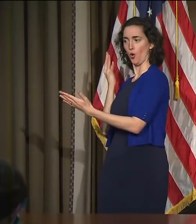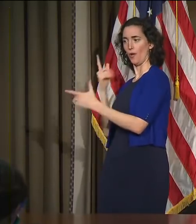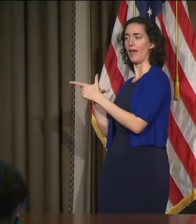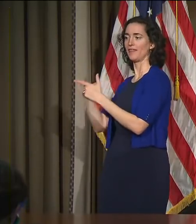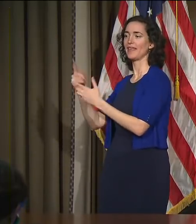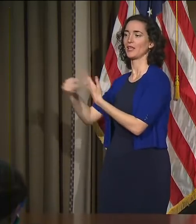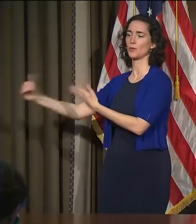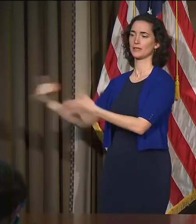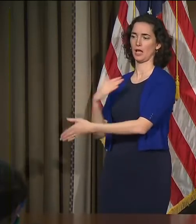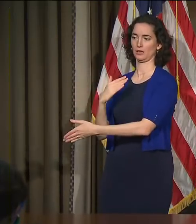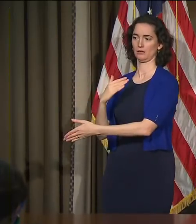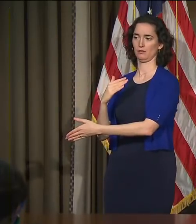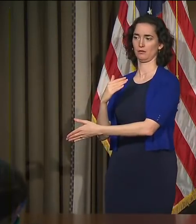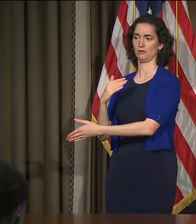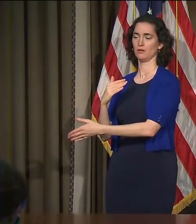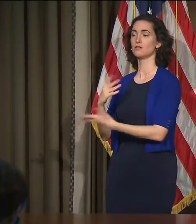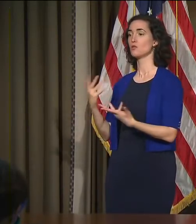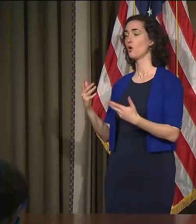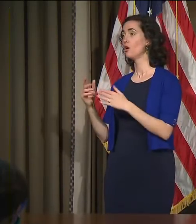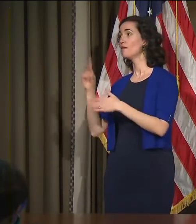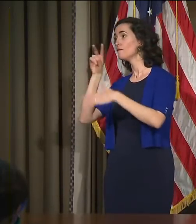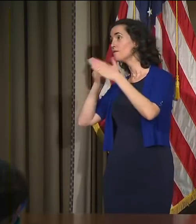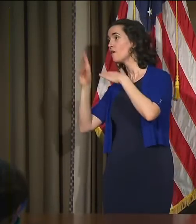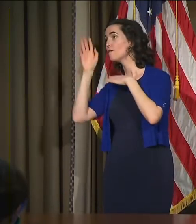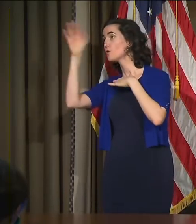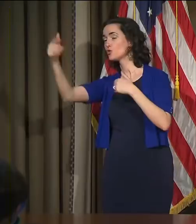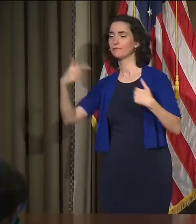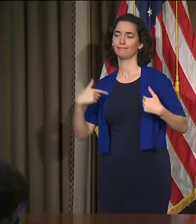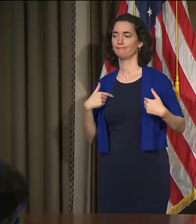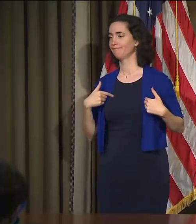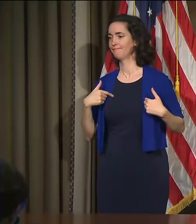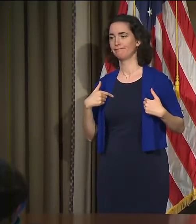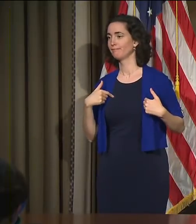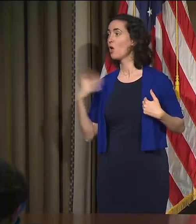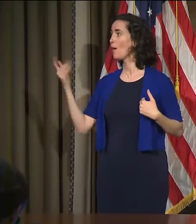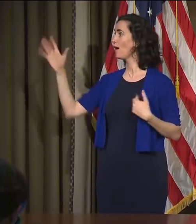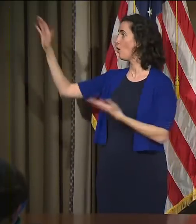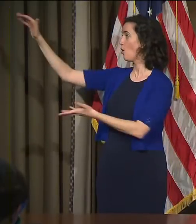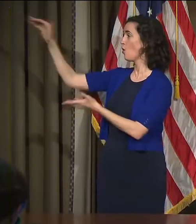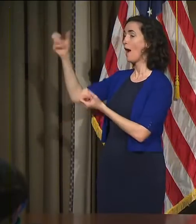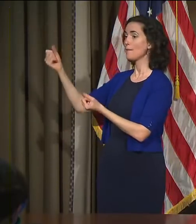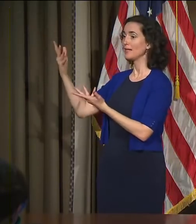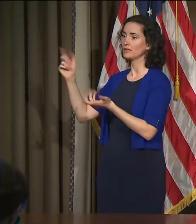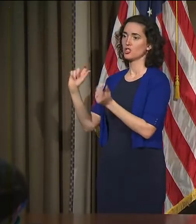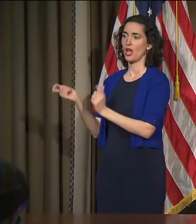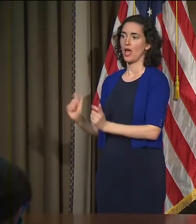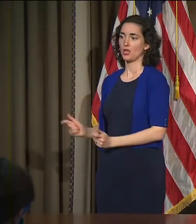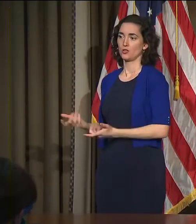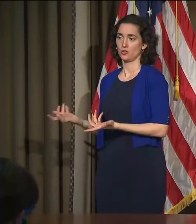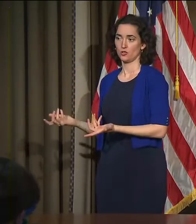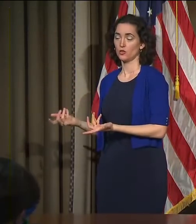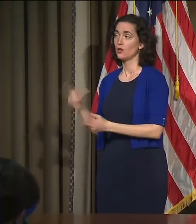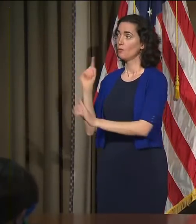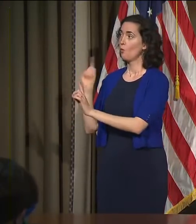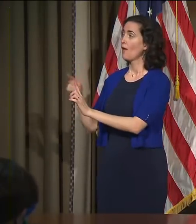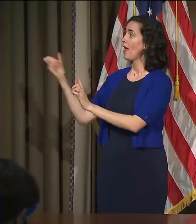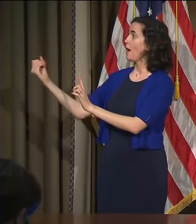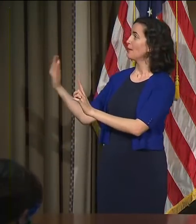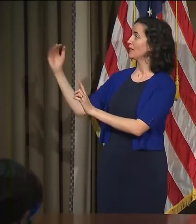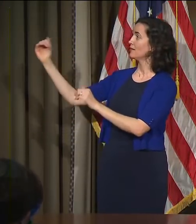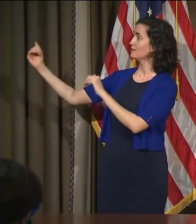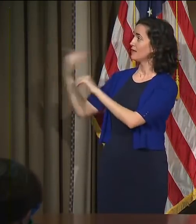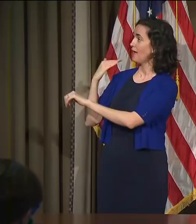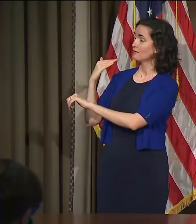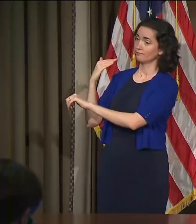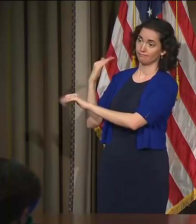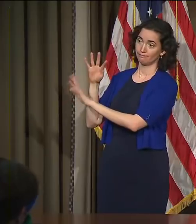more out in the future of that, it's just not even worth making projections because it changes. So that's the real X factor, is how much vaccine we get. I'll